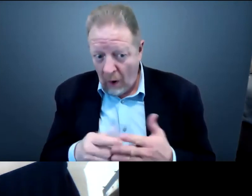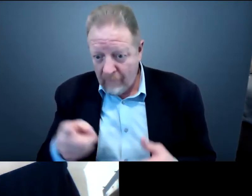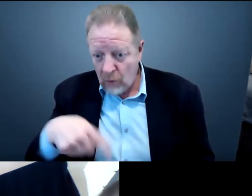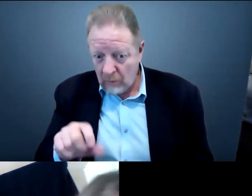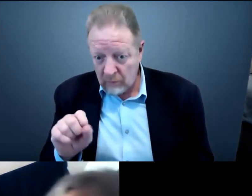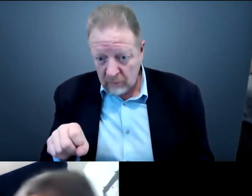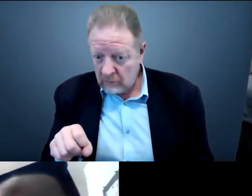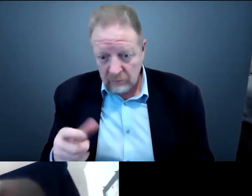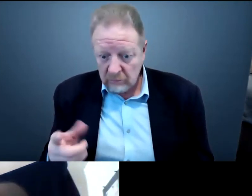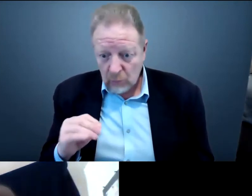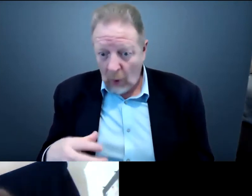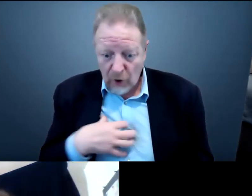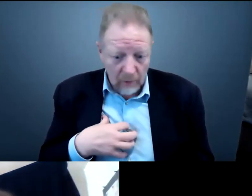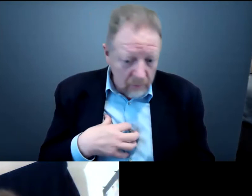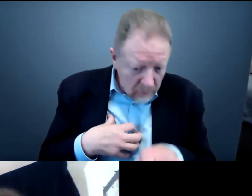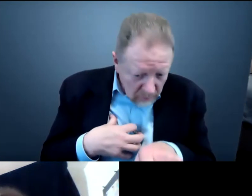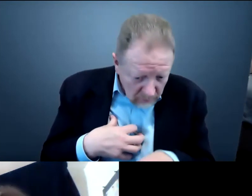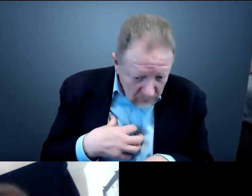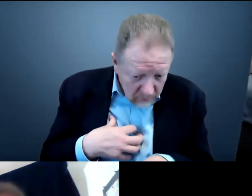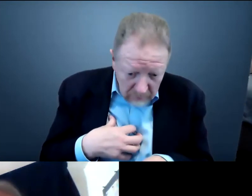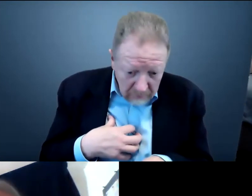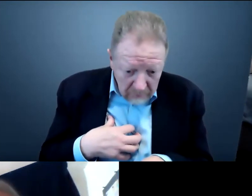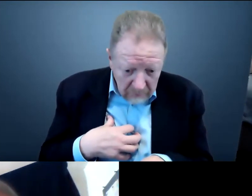Okay, no objections.